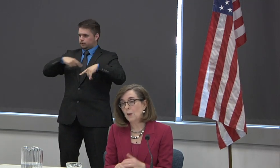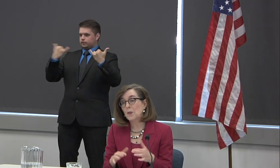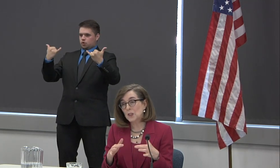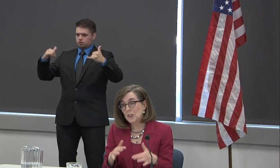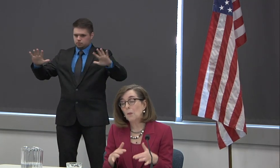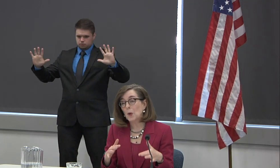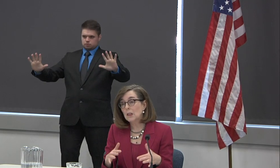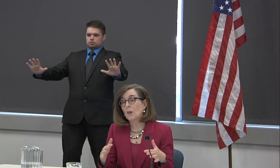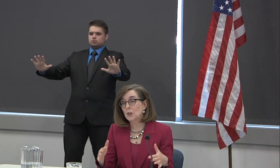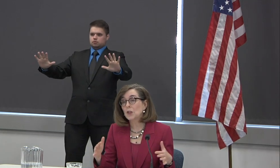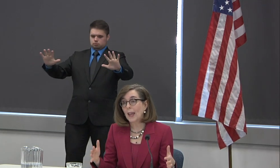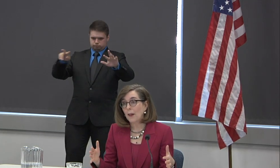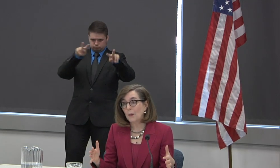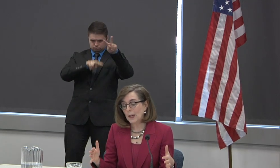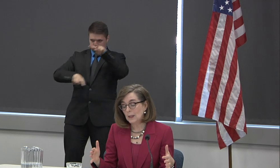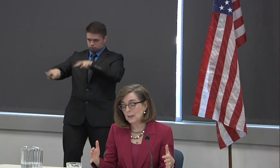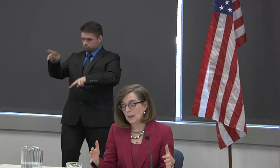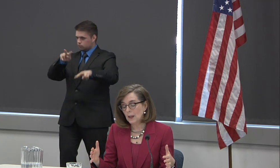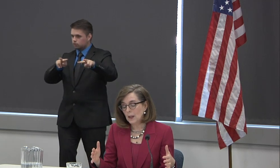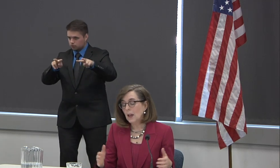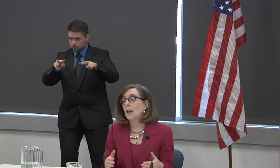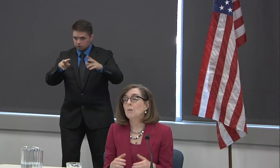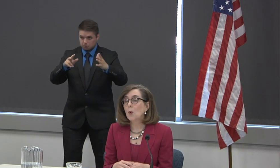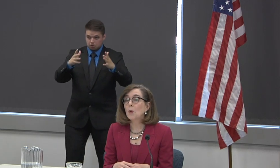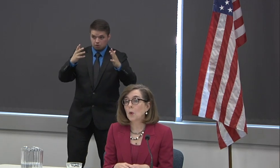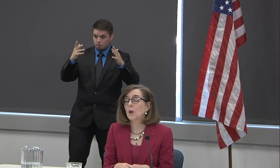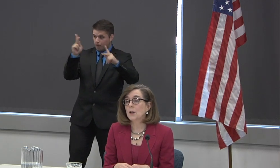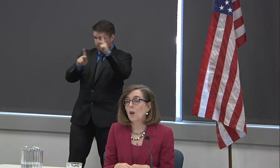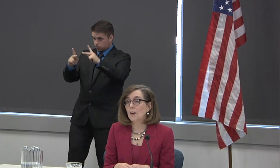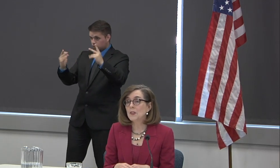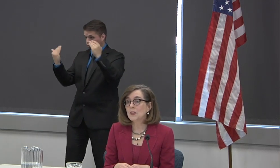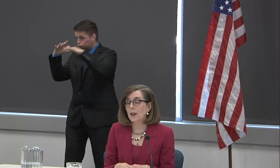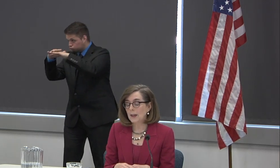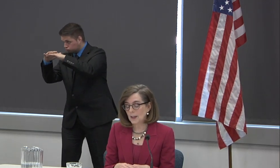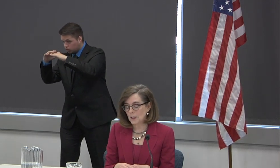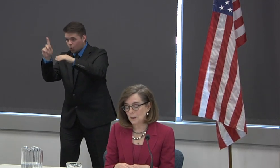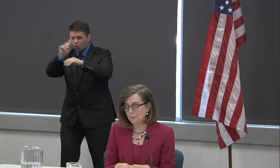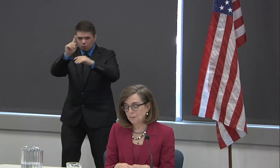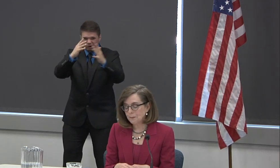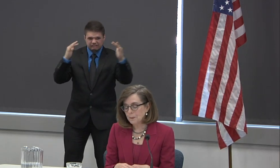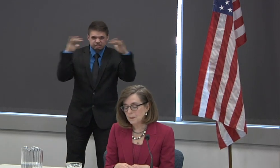for somewhat larger gatherings and more work in office settings.